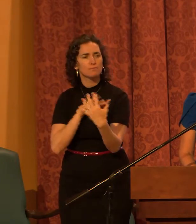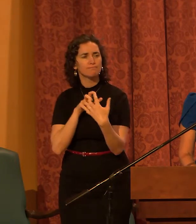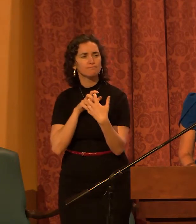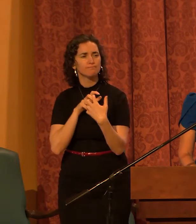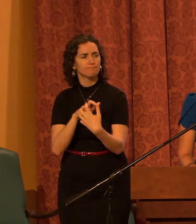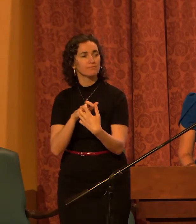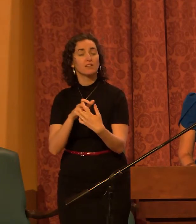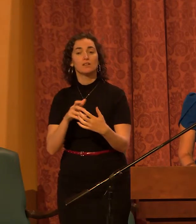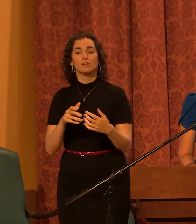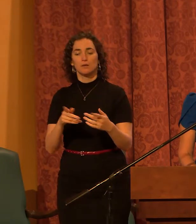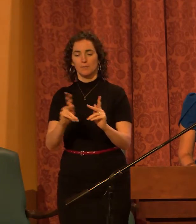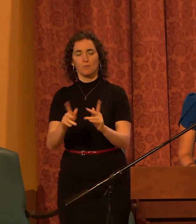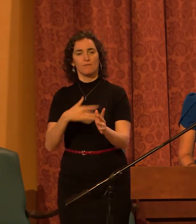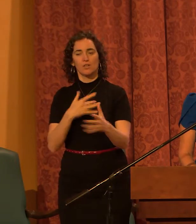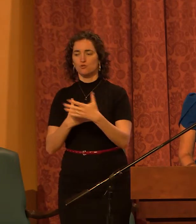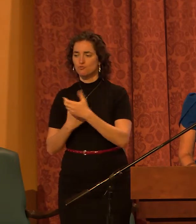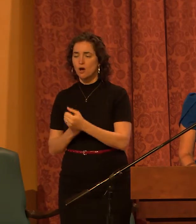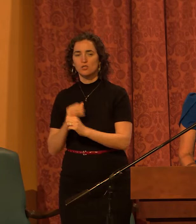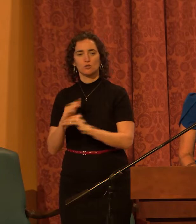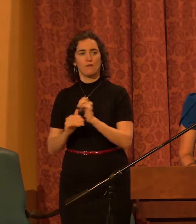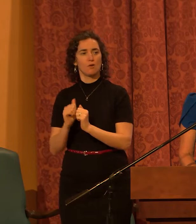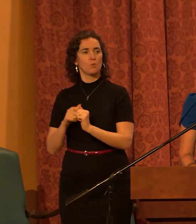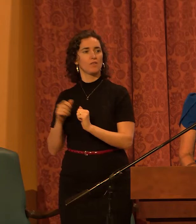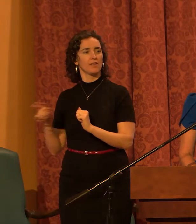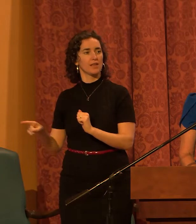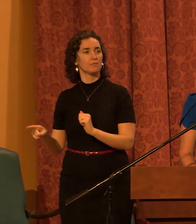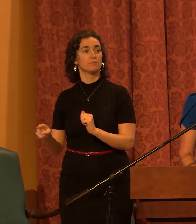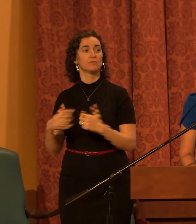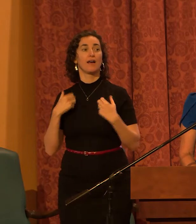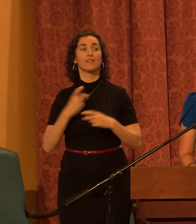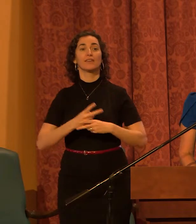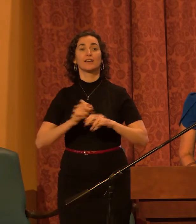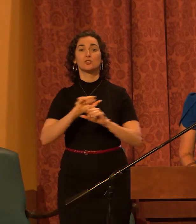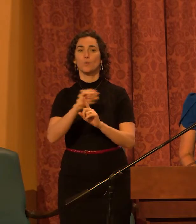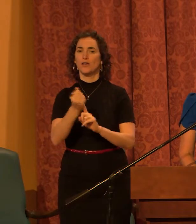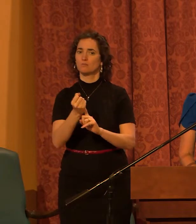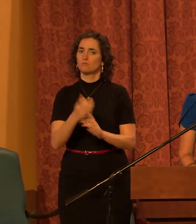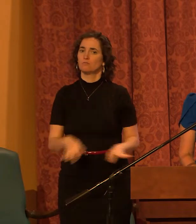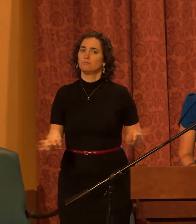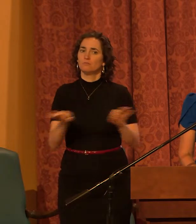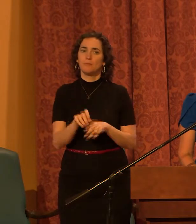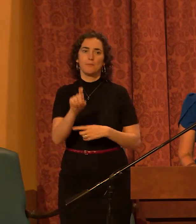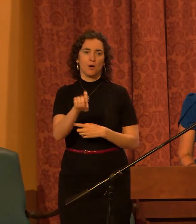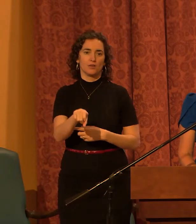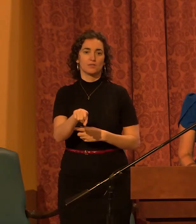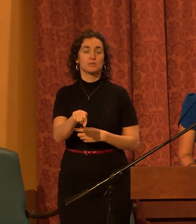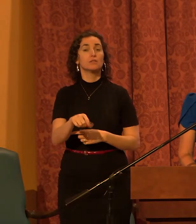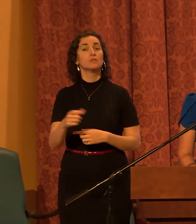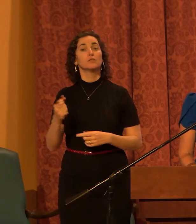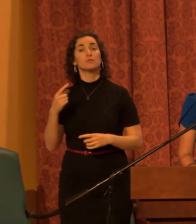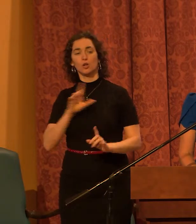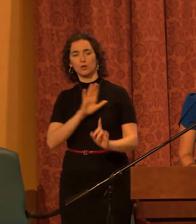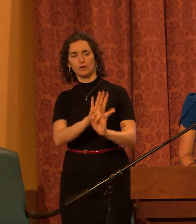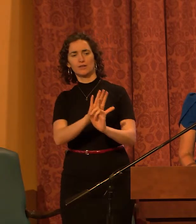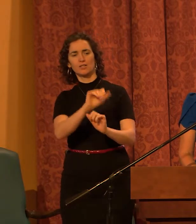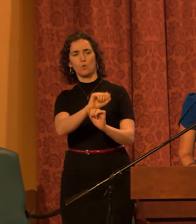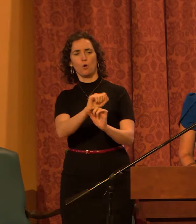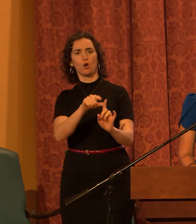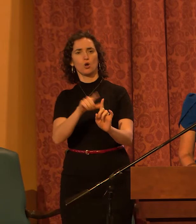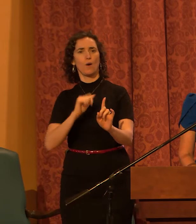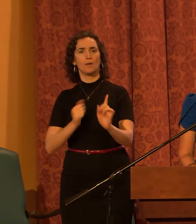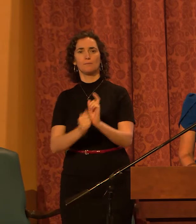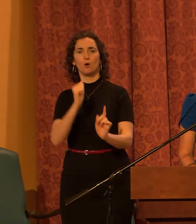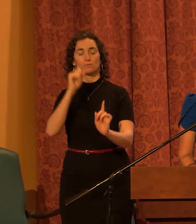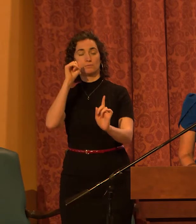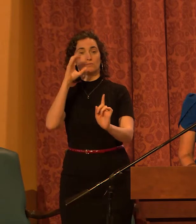creates a sense of trust and comfort, which is invaluable in a healthcare setting. One of the most striking aspects of Joshua's work